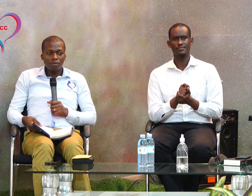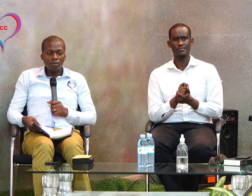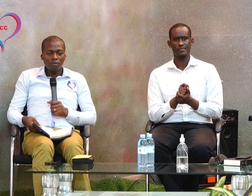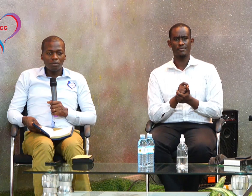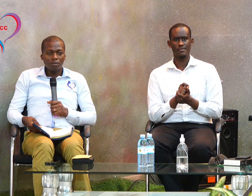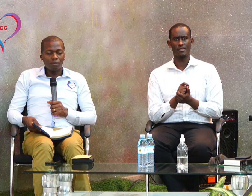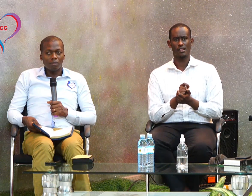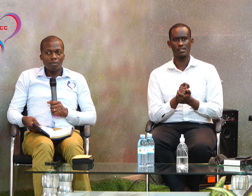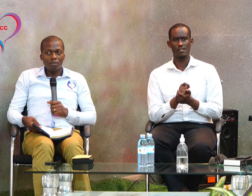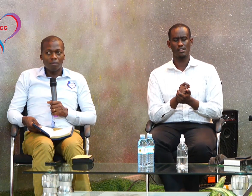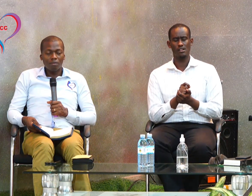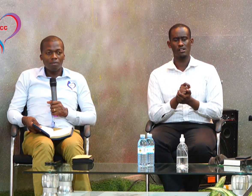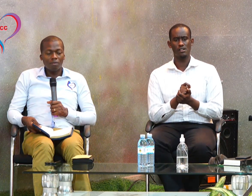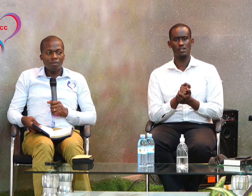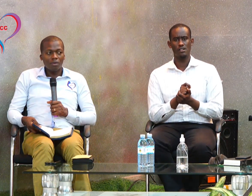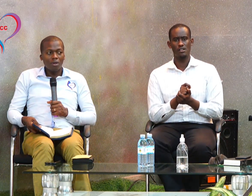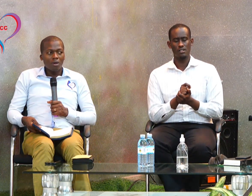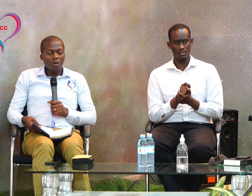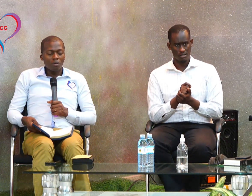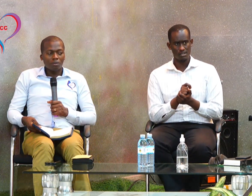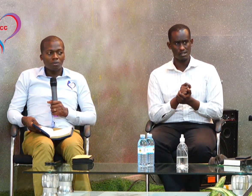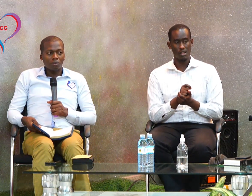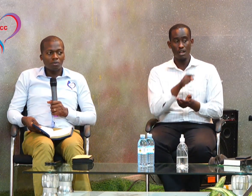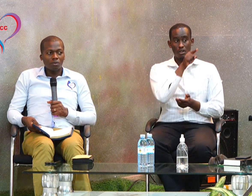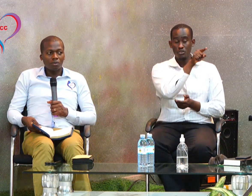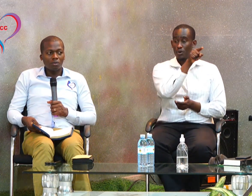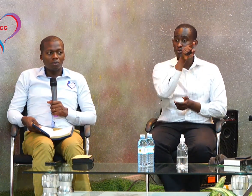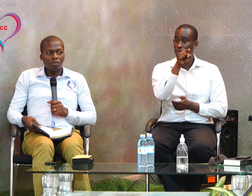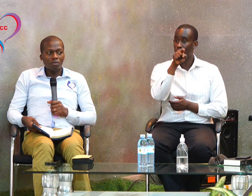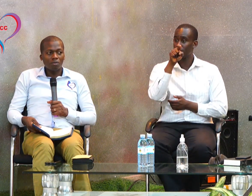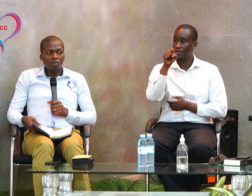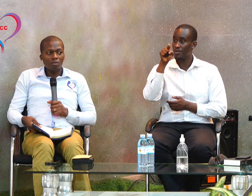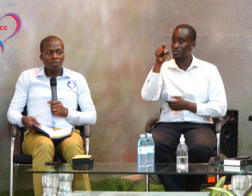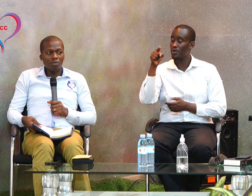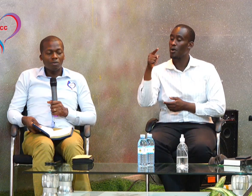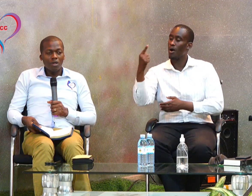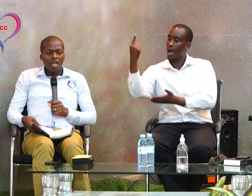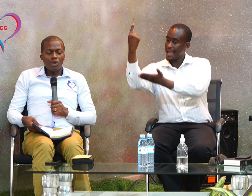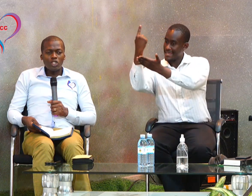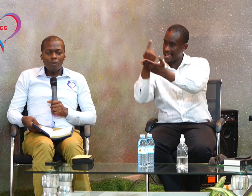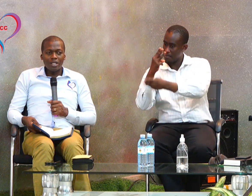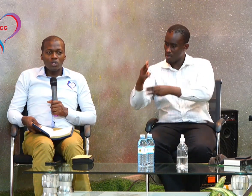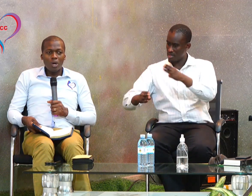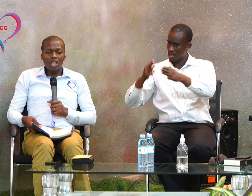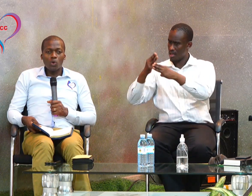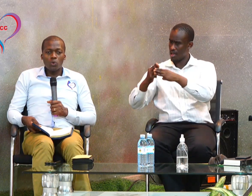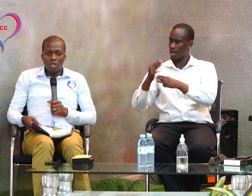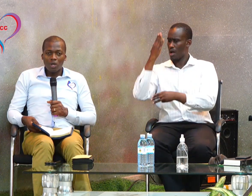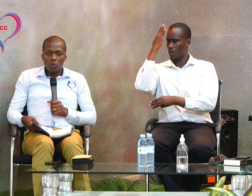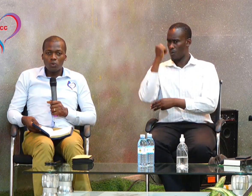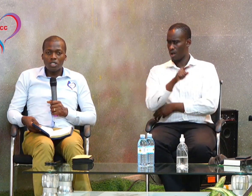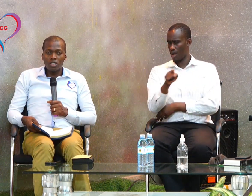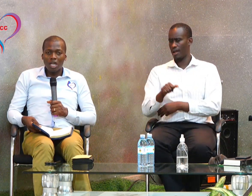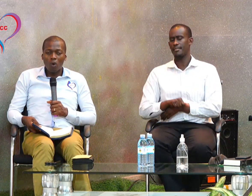planet earth because there was a need, there was a gap, there was a problem for you to solve? Era okimanyi tino wagenda okujja